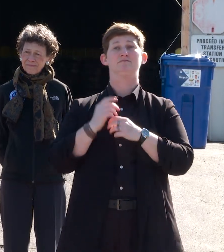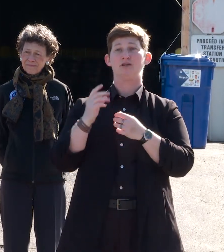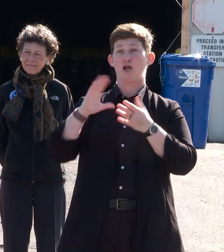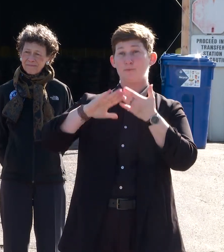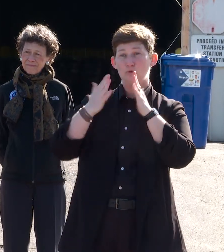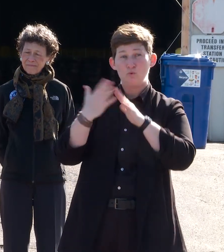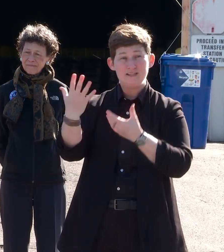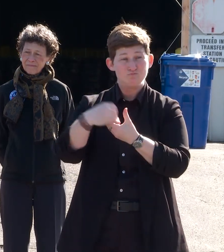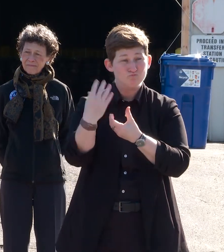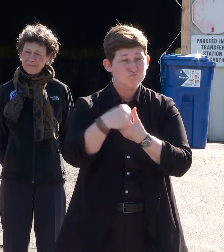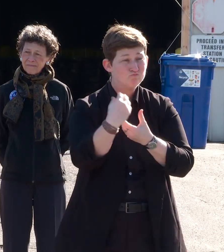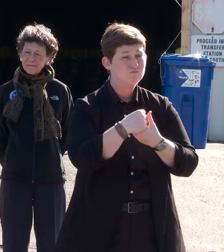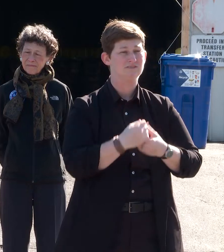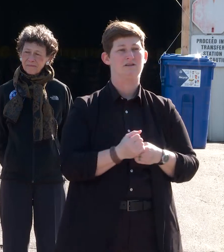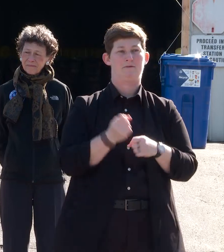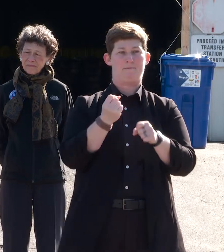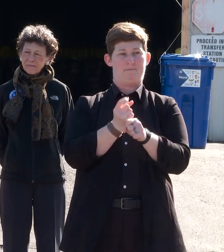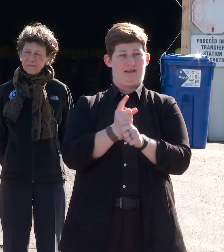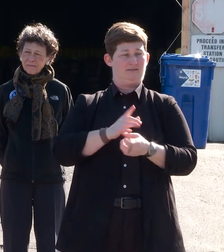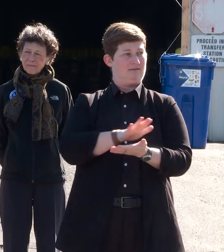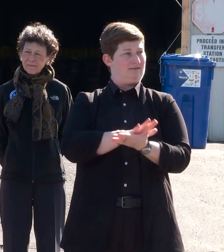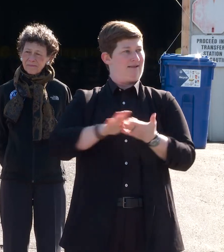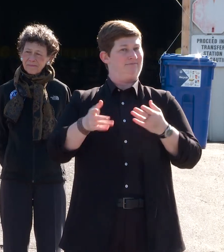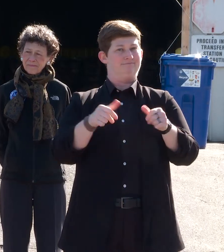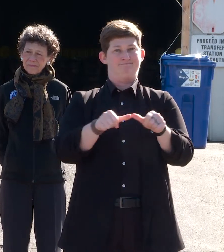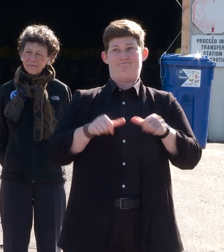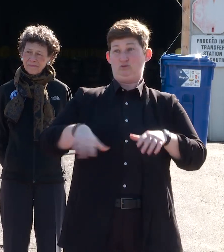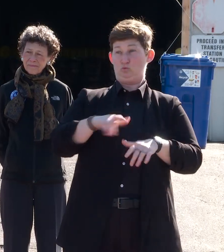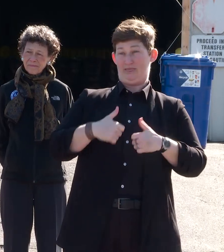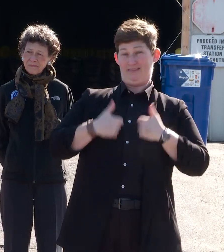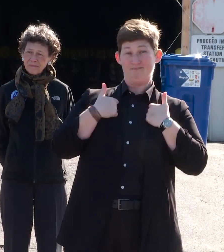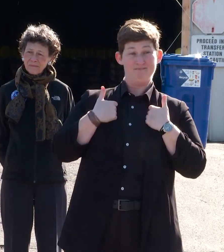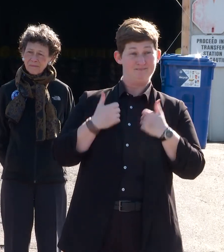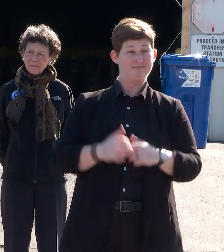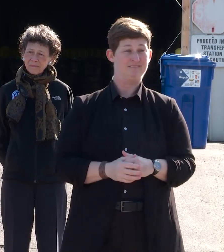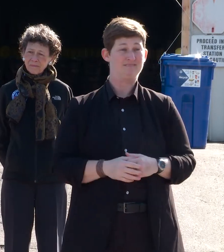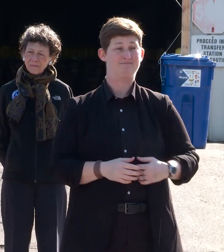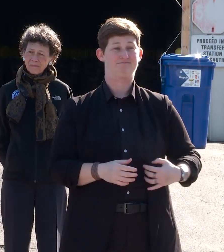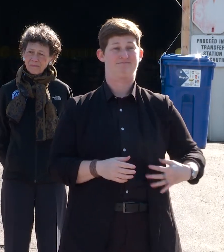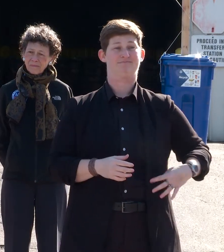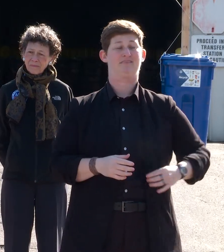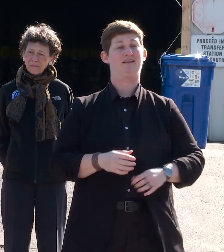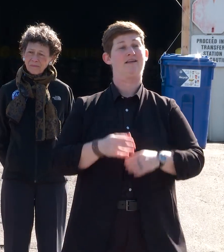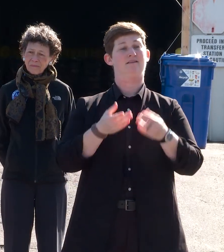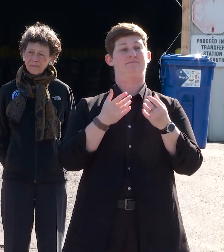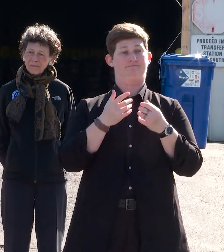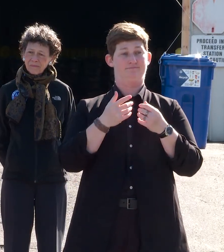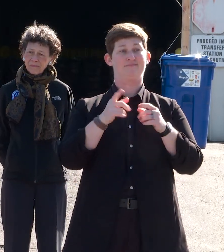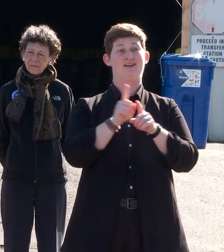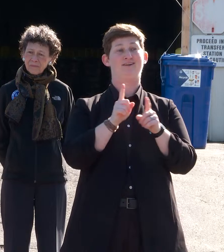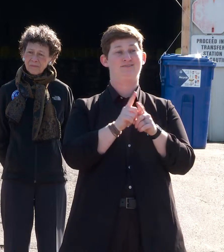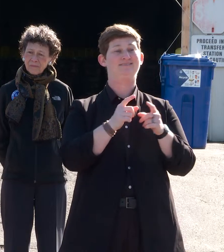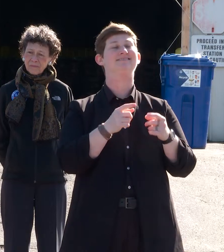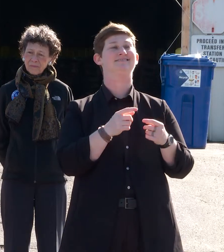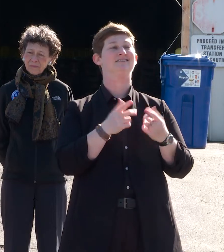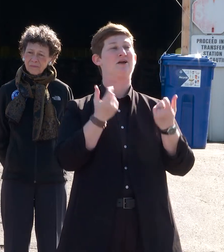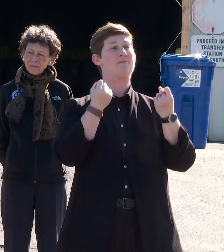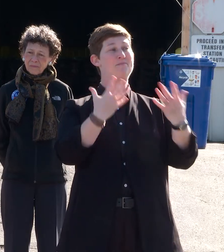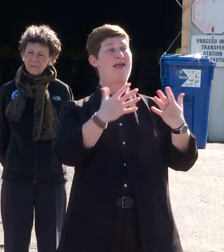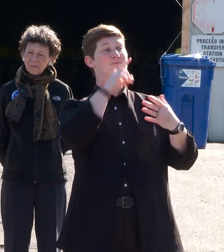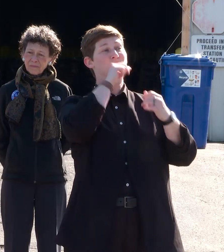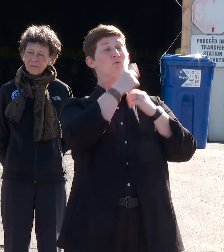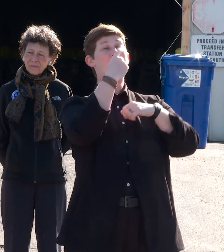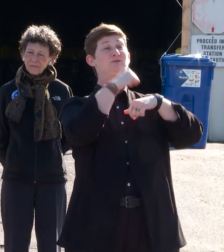places a nicer place to live. As we say at the EPA, it feeds many birds with one scone. But solid